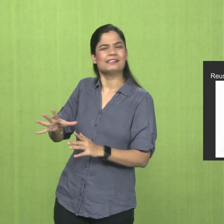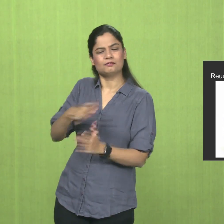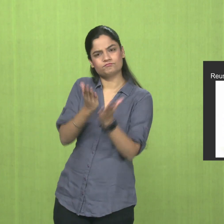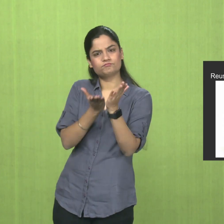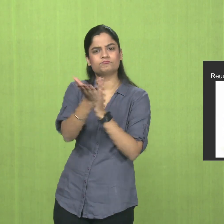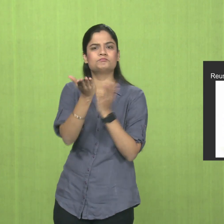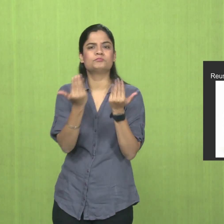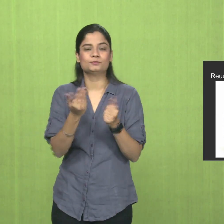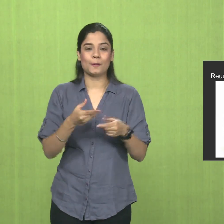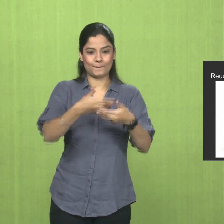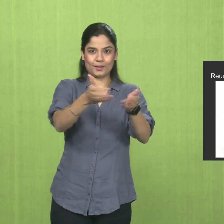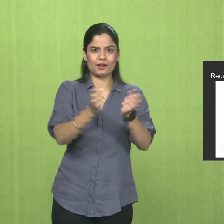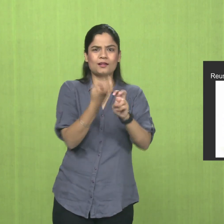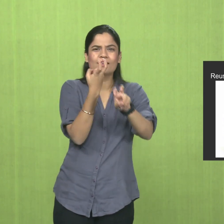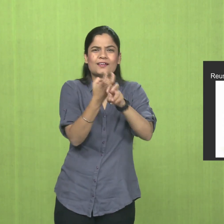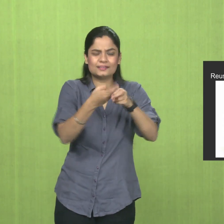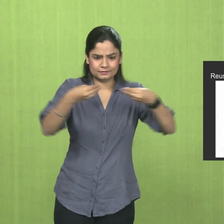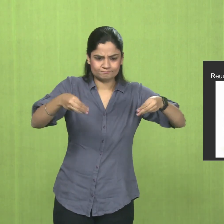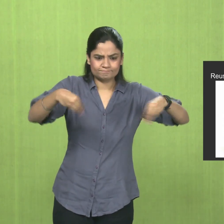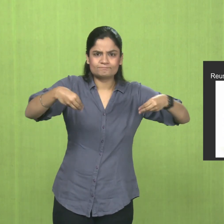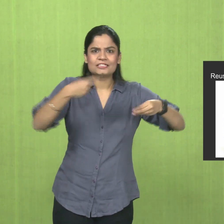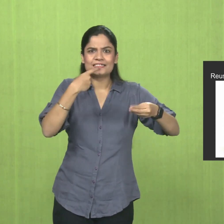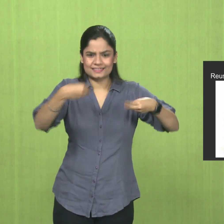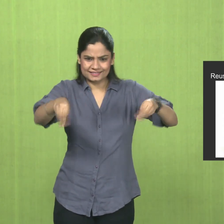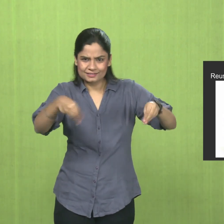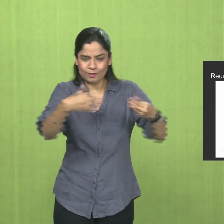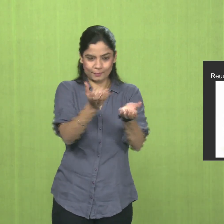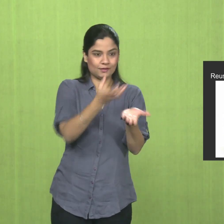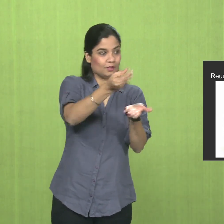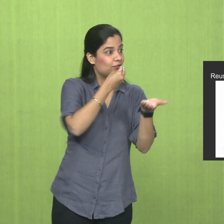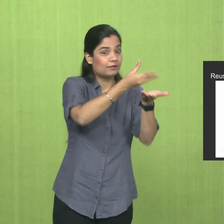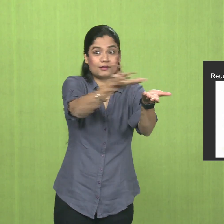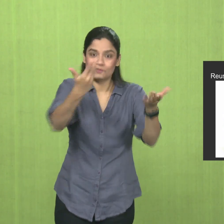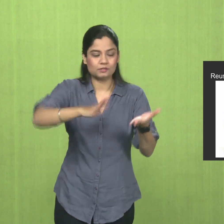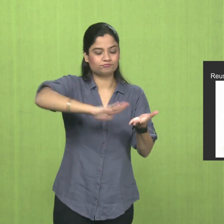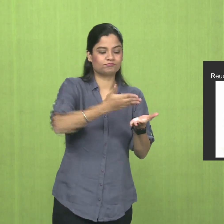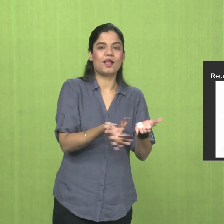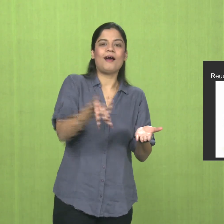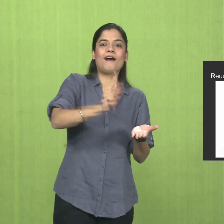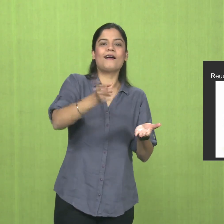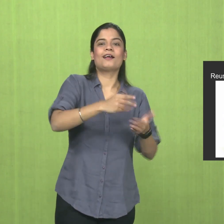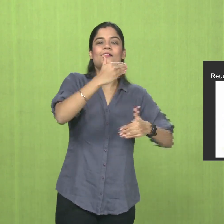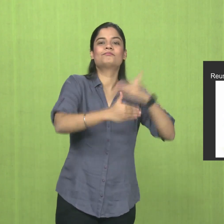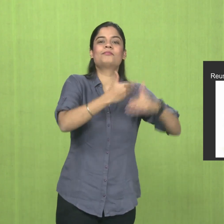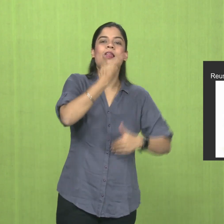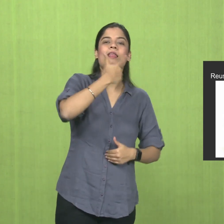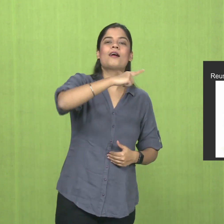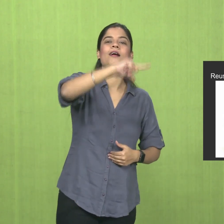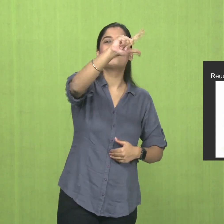That is wastage of resources. Instead, how about we use plastic plates or steel plates which can be washed and used again.